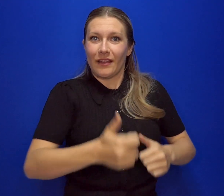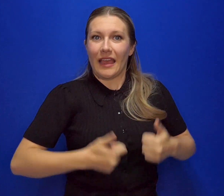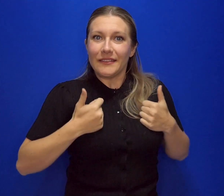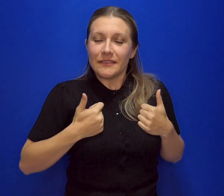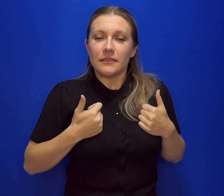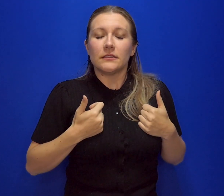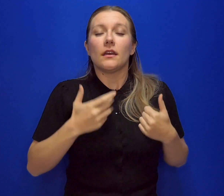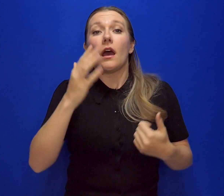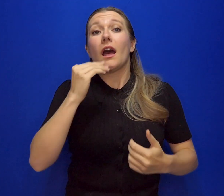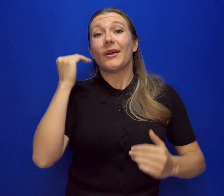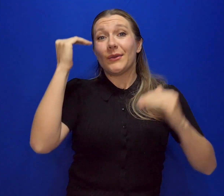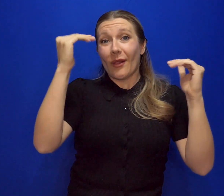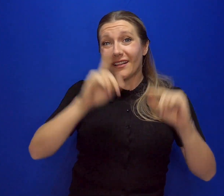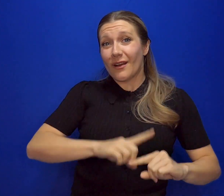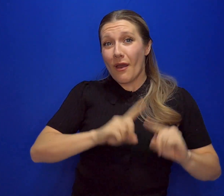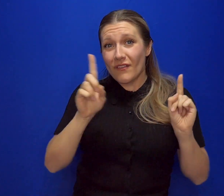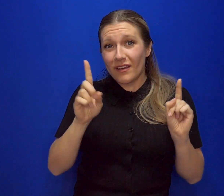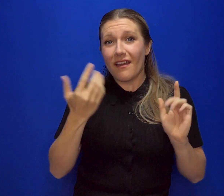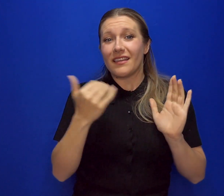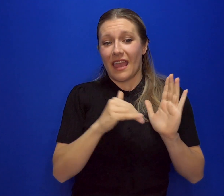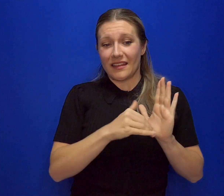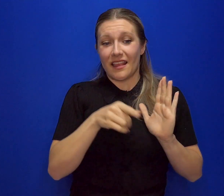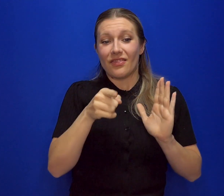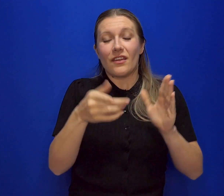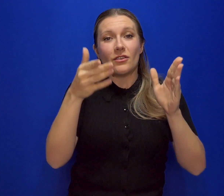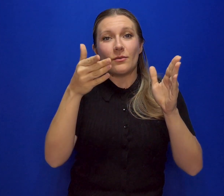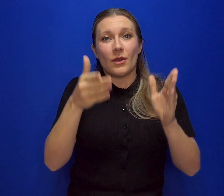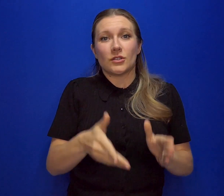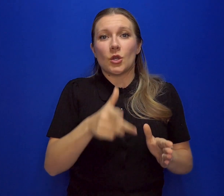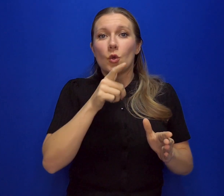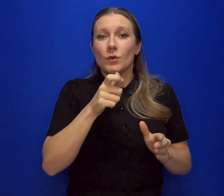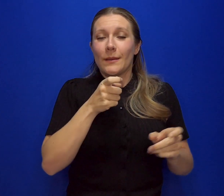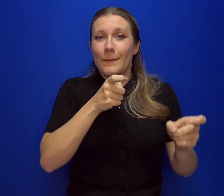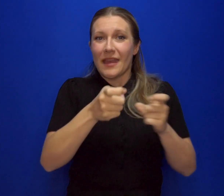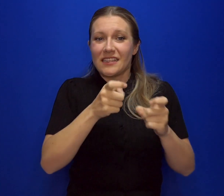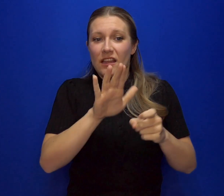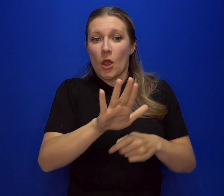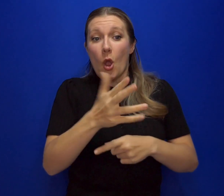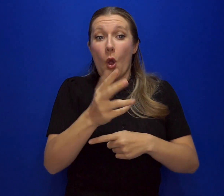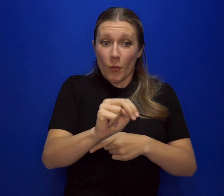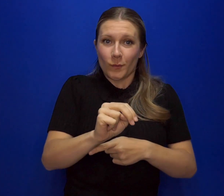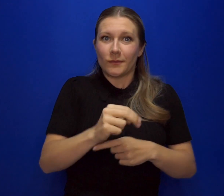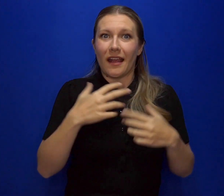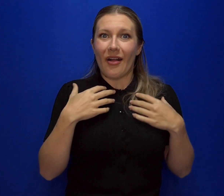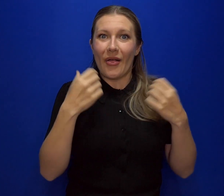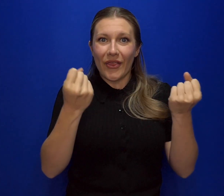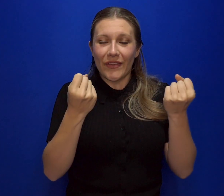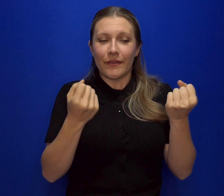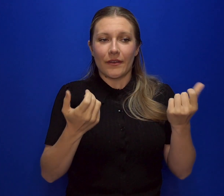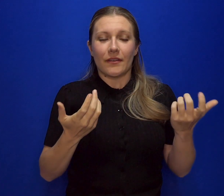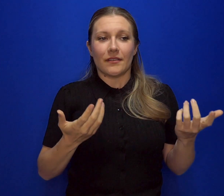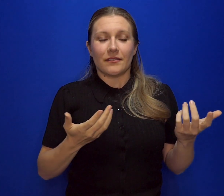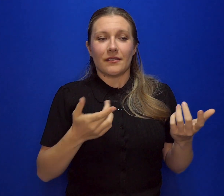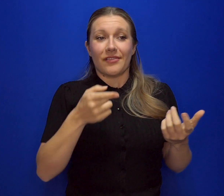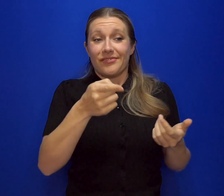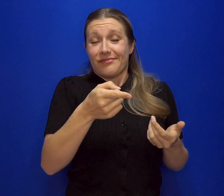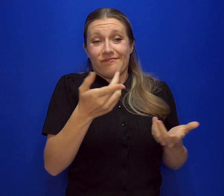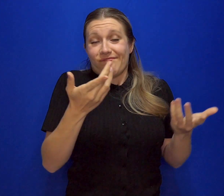Yeah. Adults, however, again, are the ones managing their own health. There